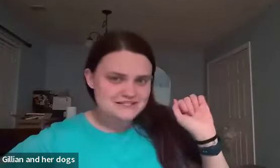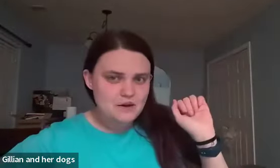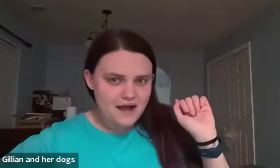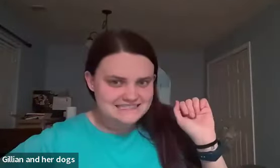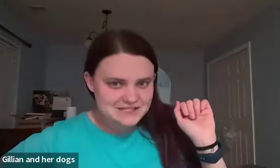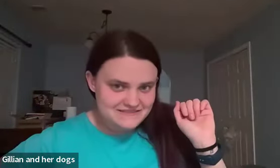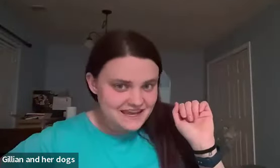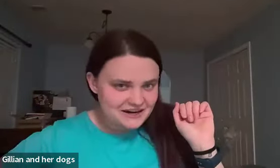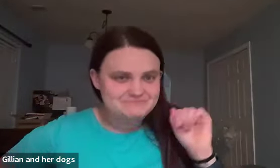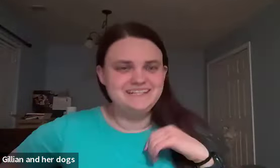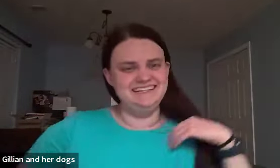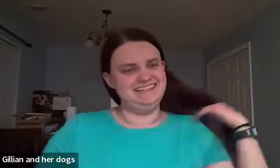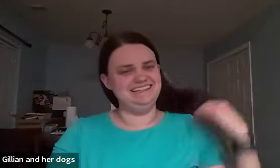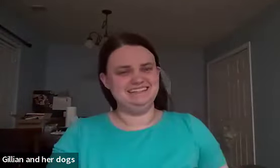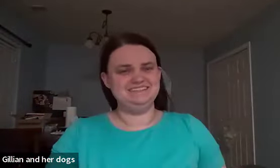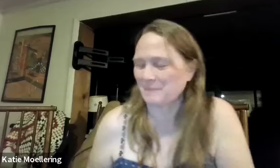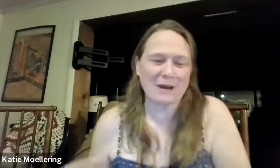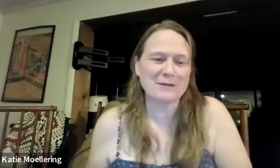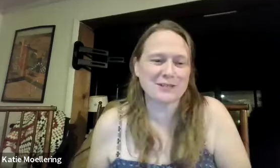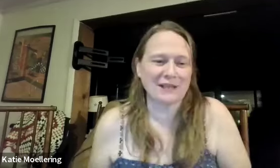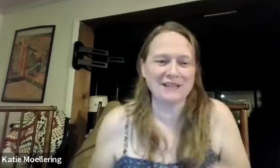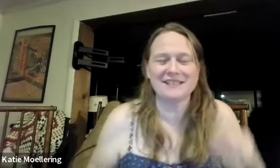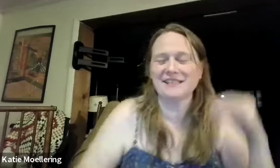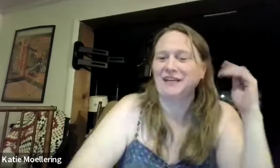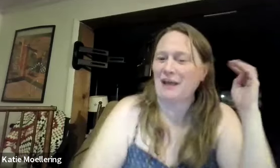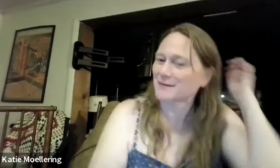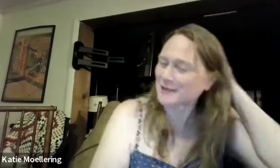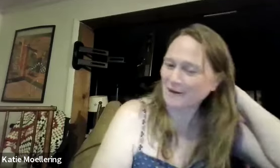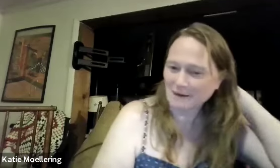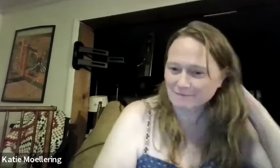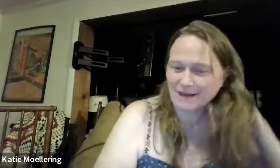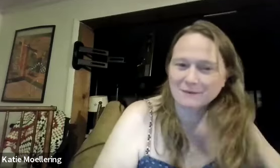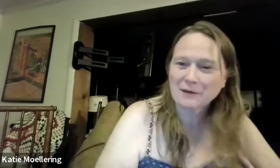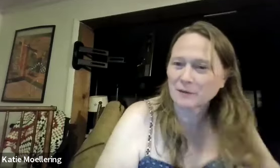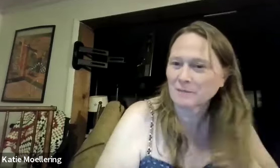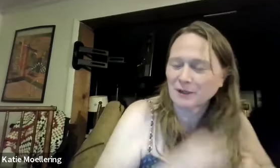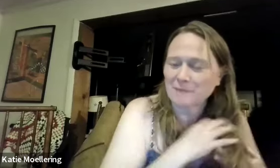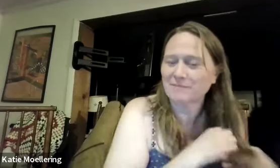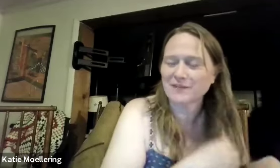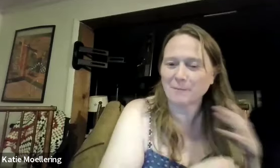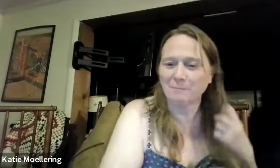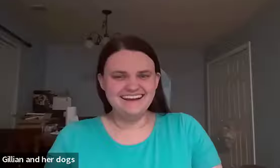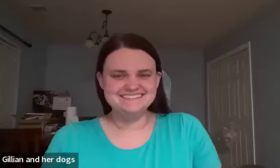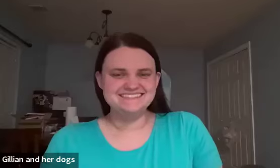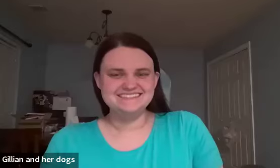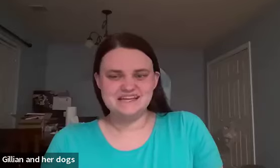little soapbox here and there. I think that's awesome. I was delighted to see the video, so I'm glad I remembered it. So Yeah.